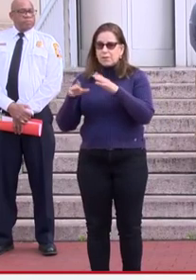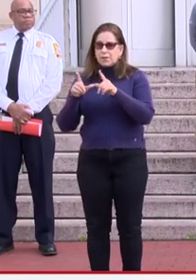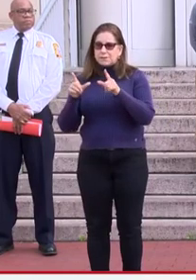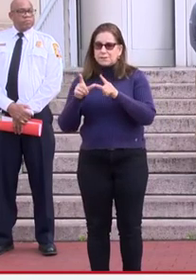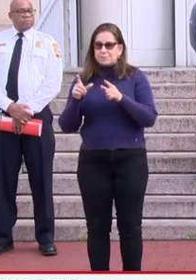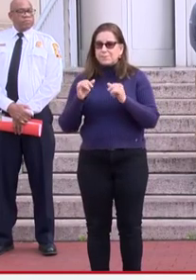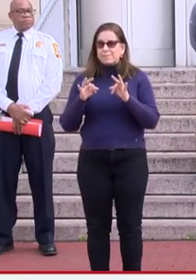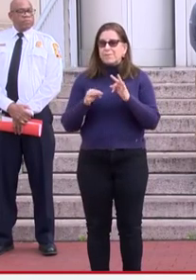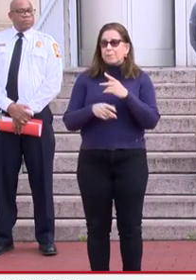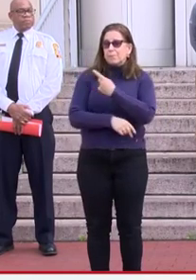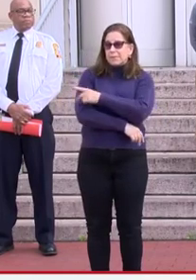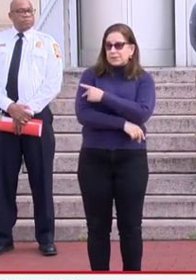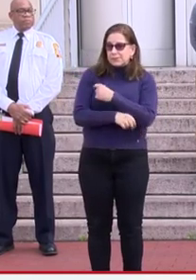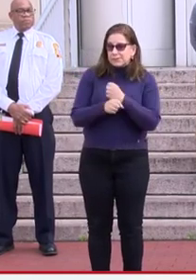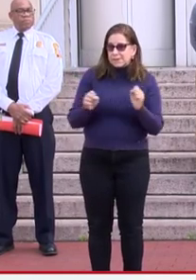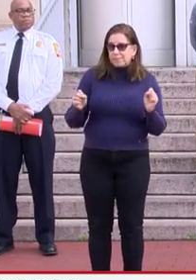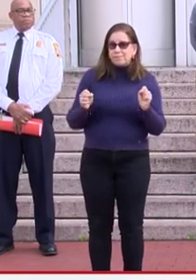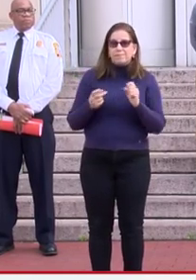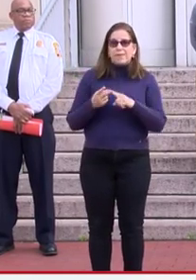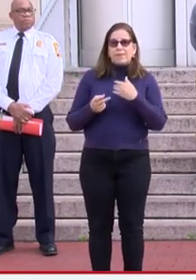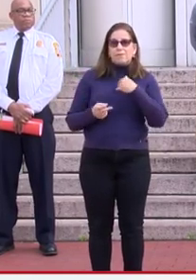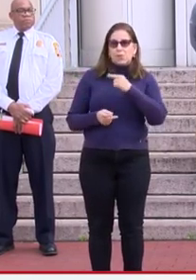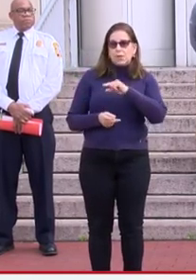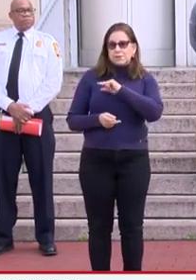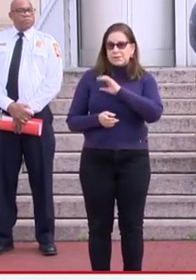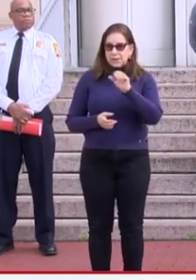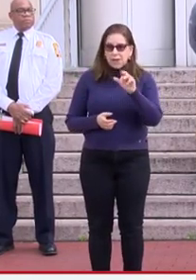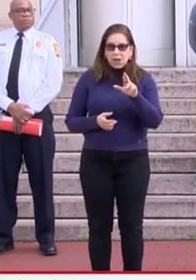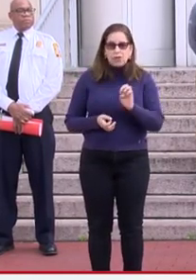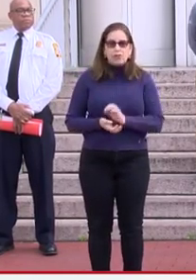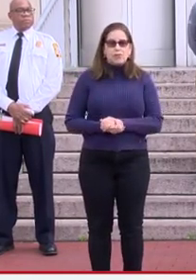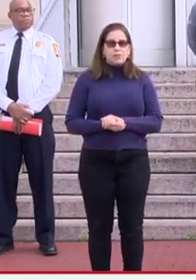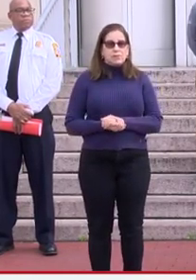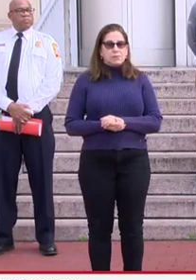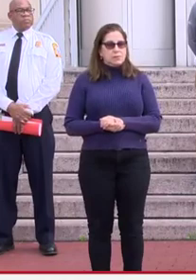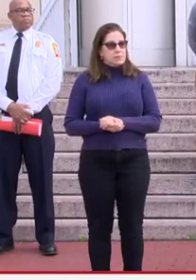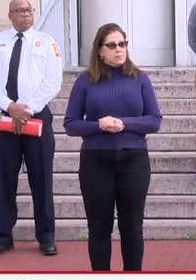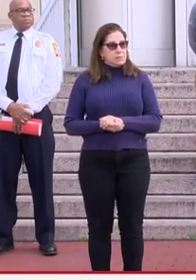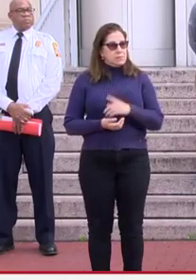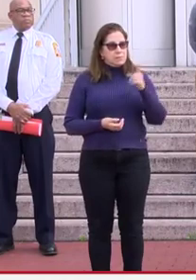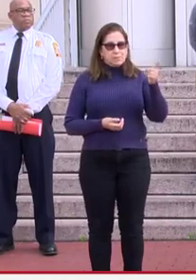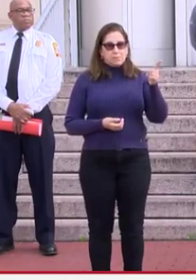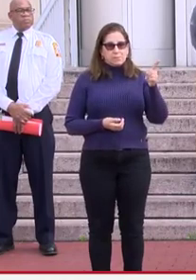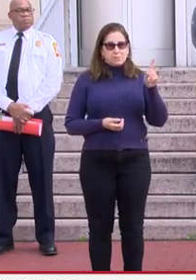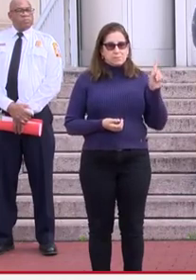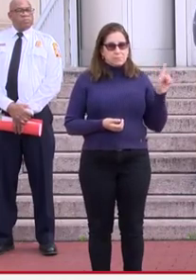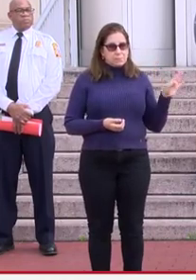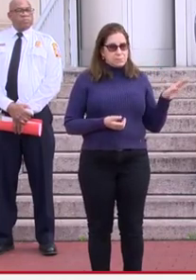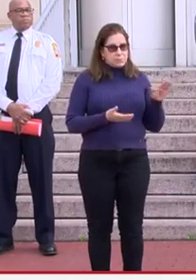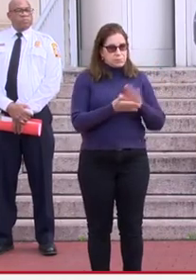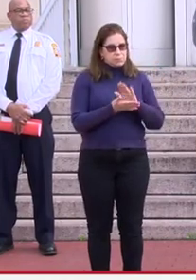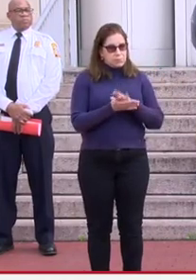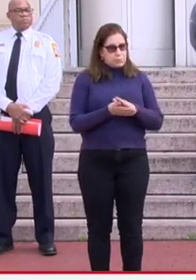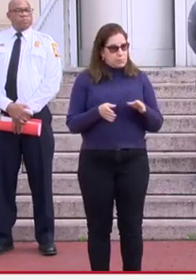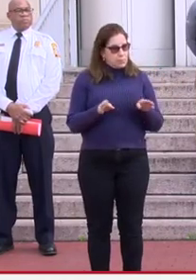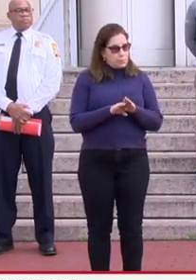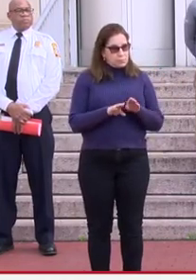quality can be maintained. Are any plans being made right now to extend school closure past the original 2-week